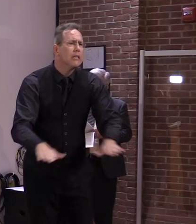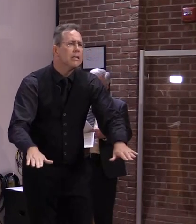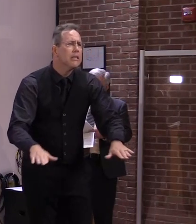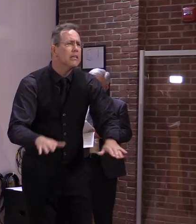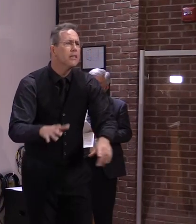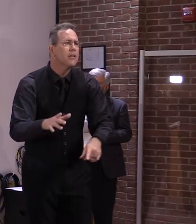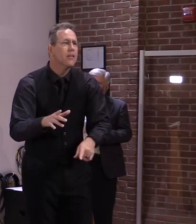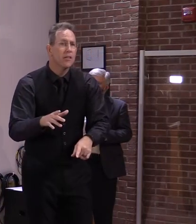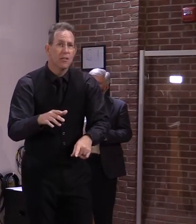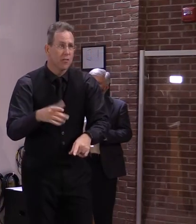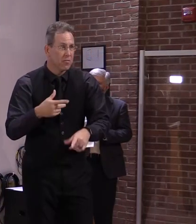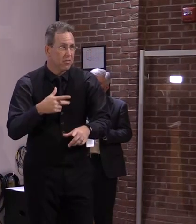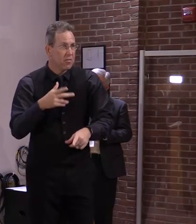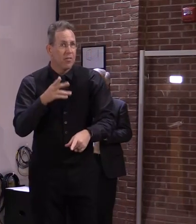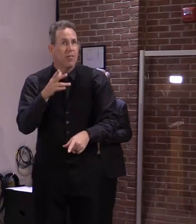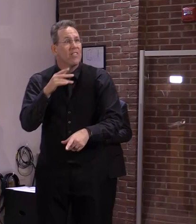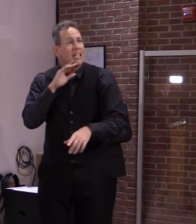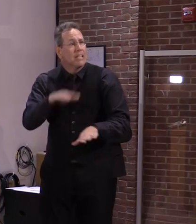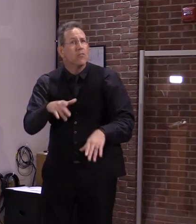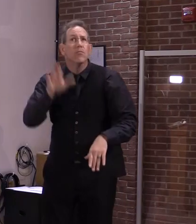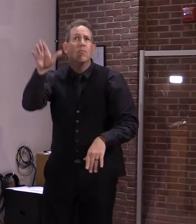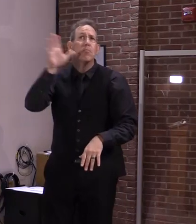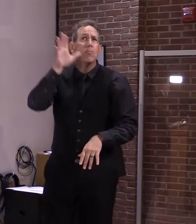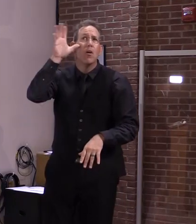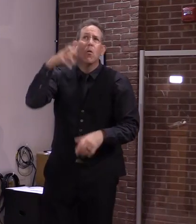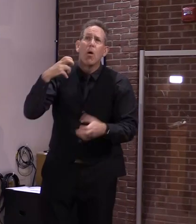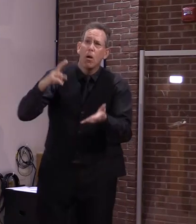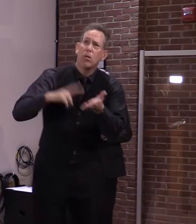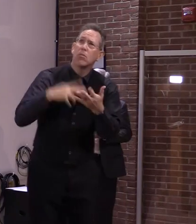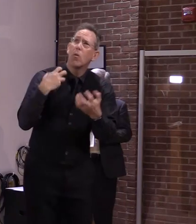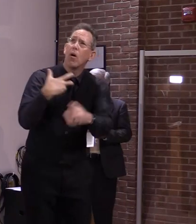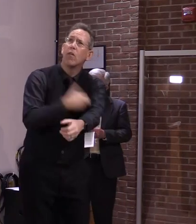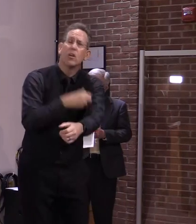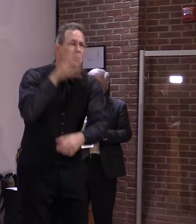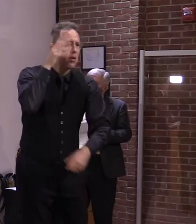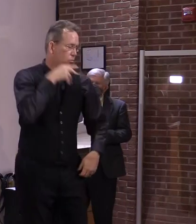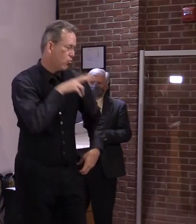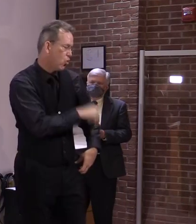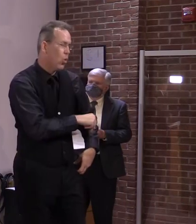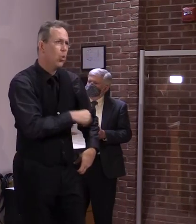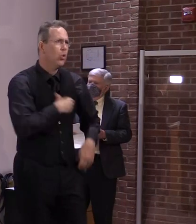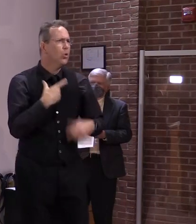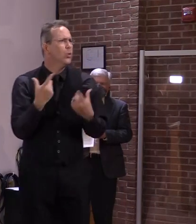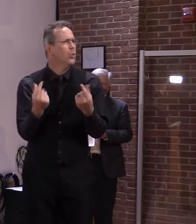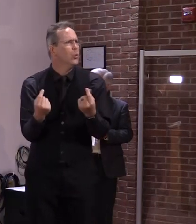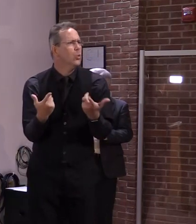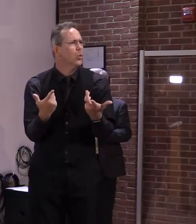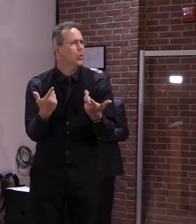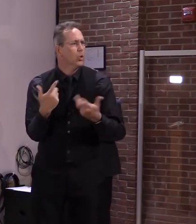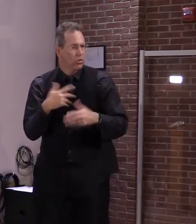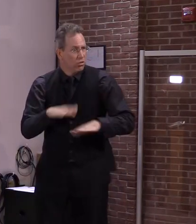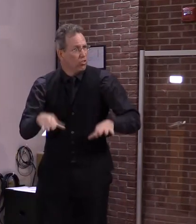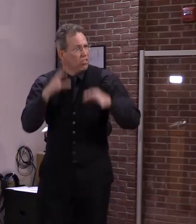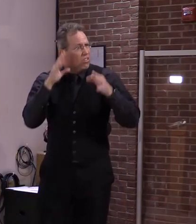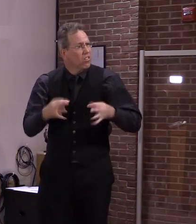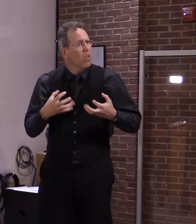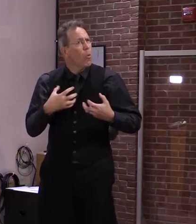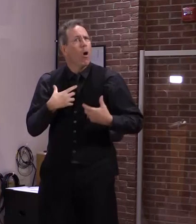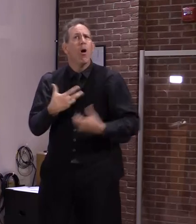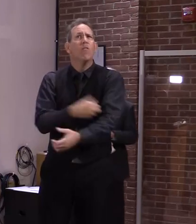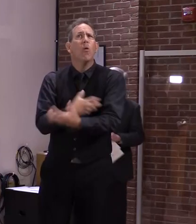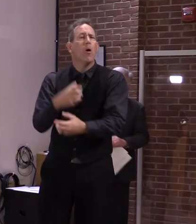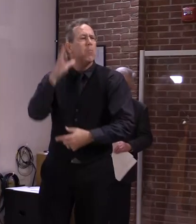all where children could perhaps decide for themselves? I haven't heard that